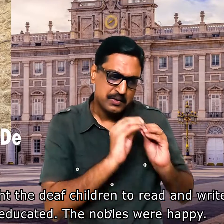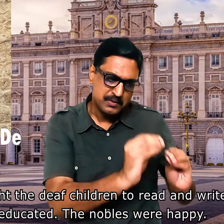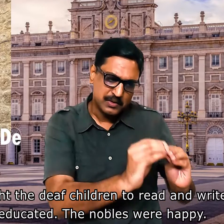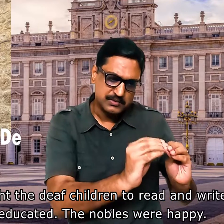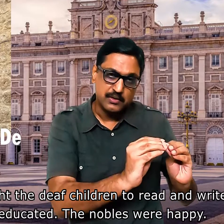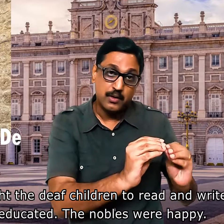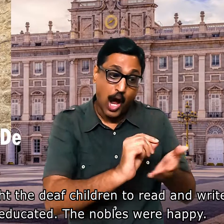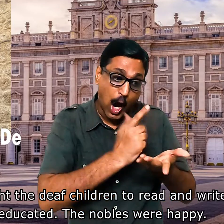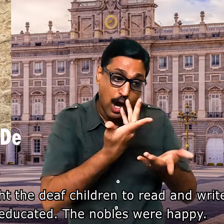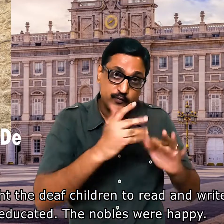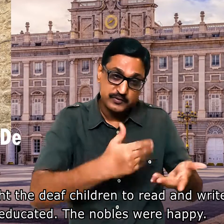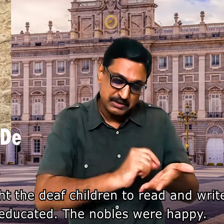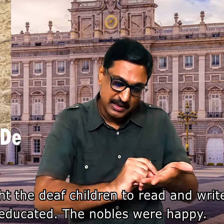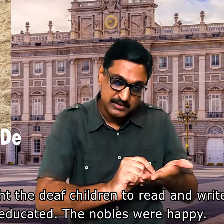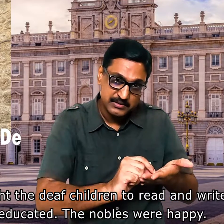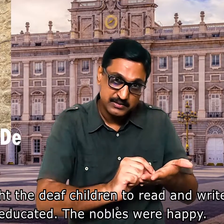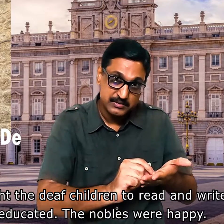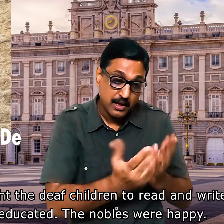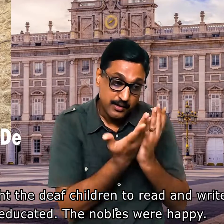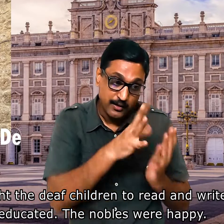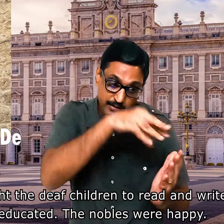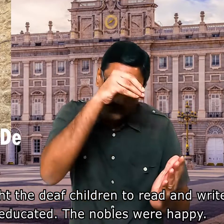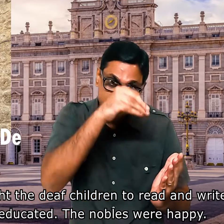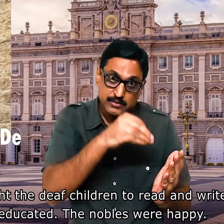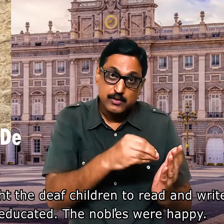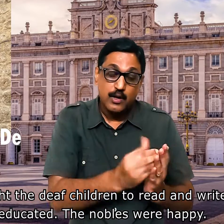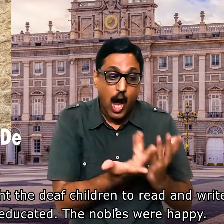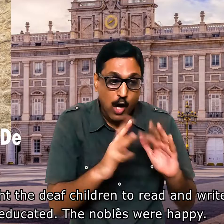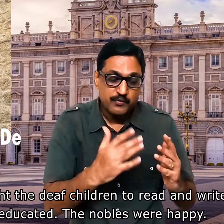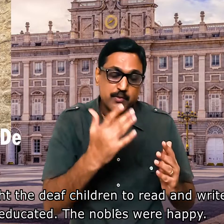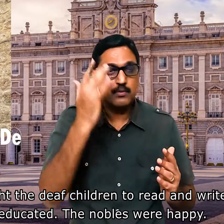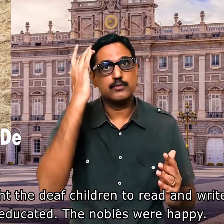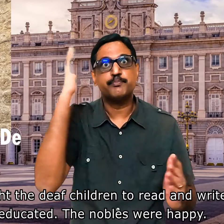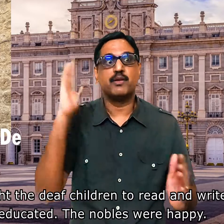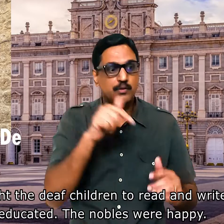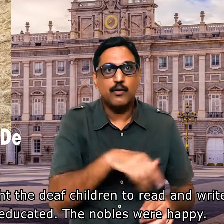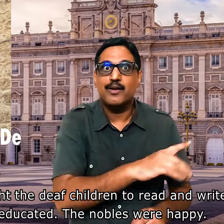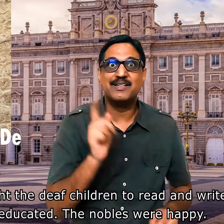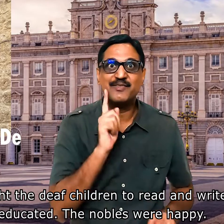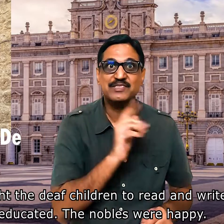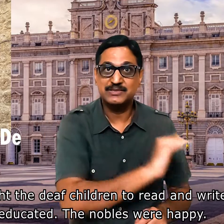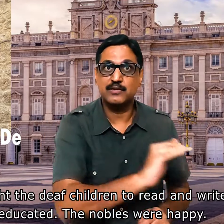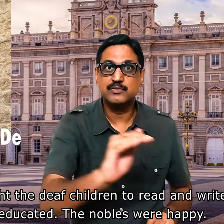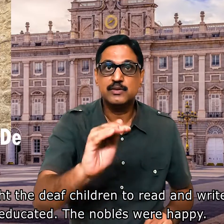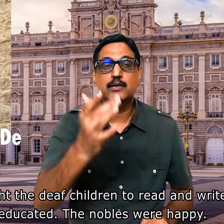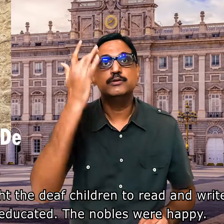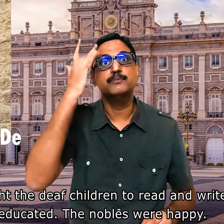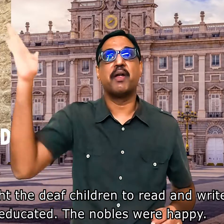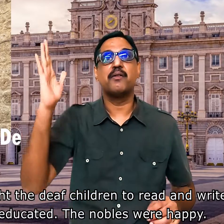The monk taught the deaf children to read and write. They were well educated. The nobles were happy.